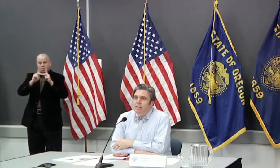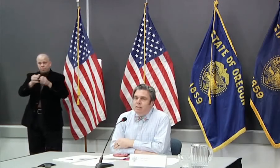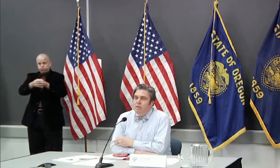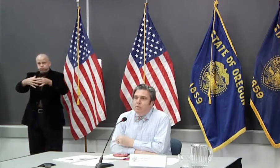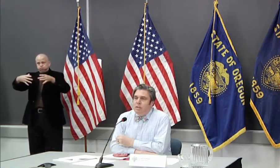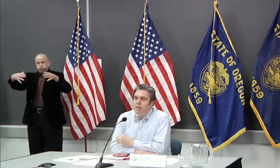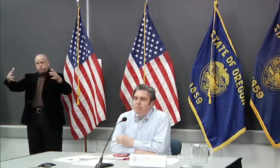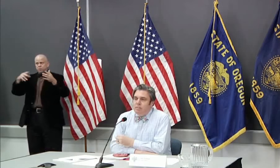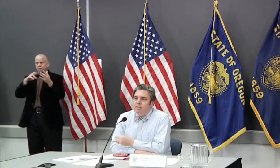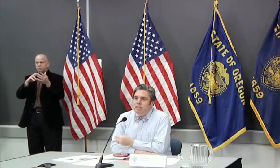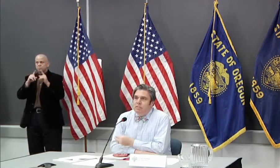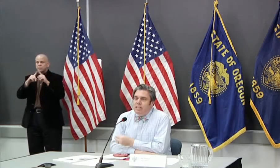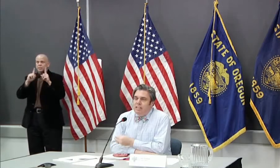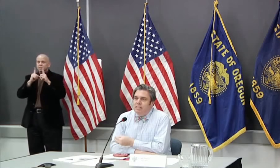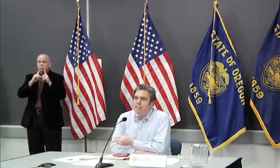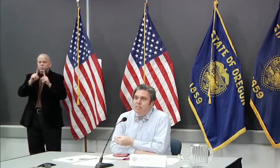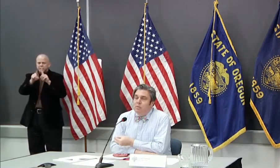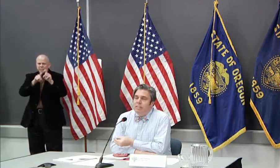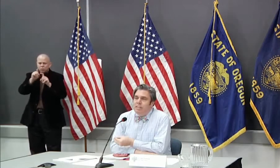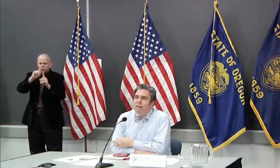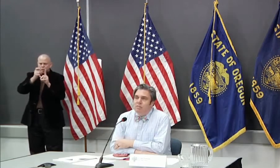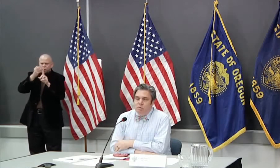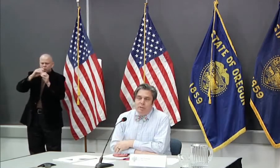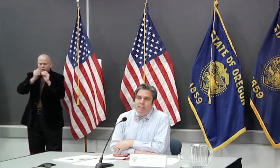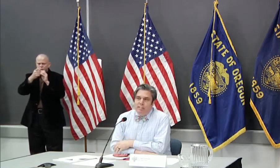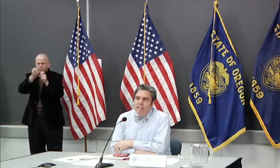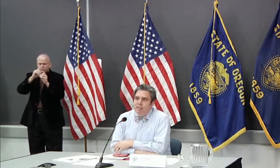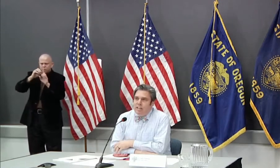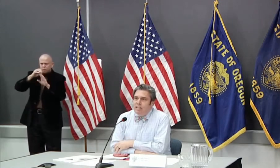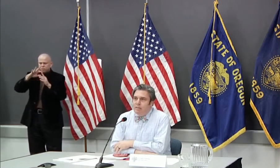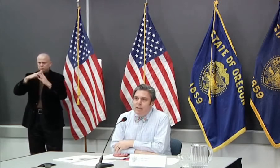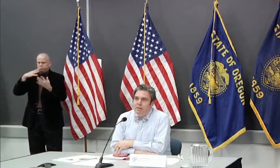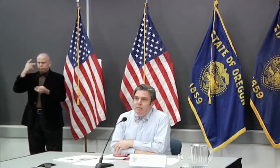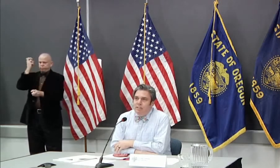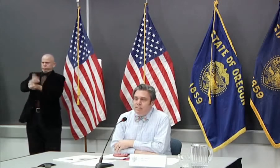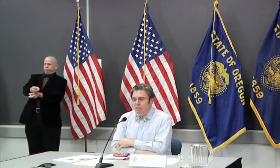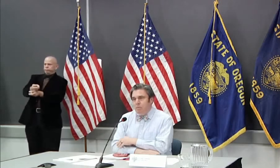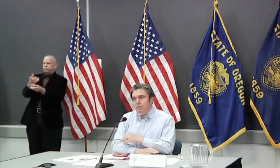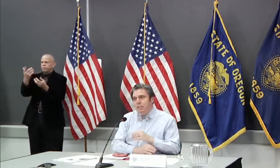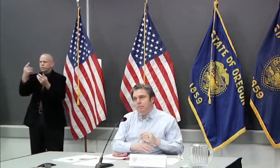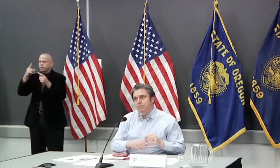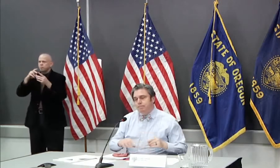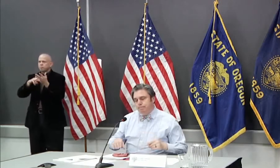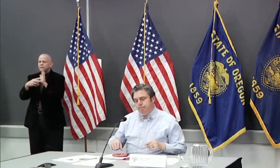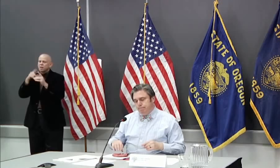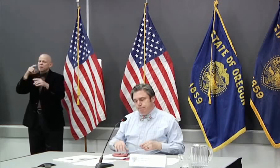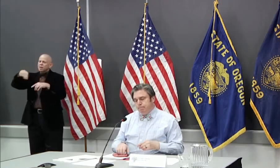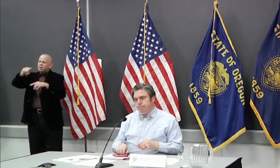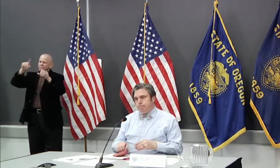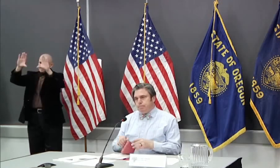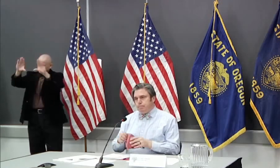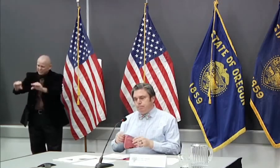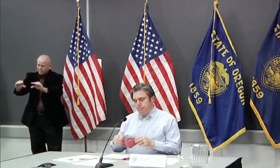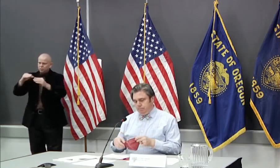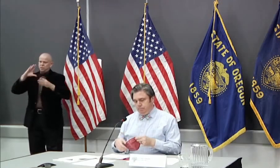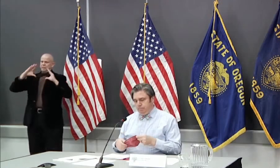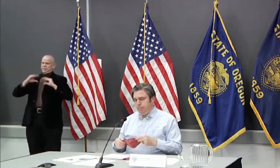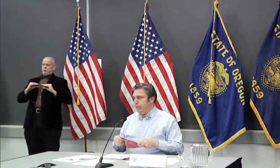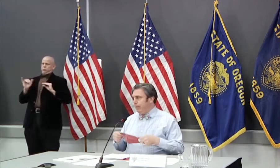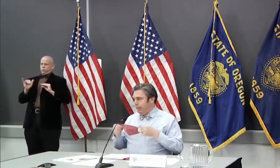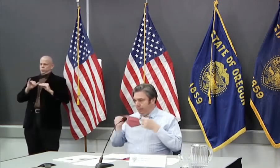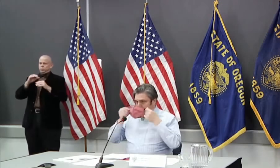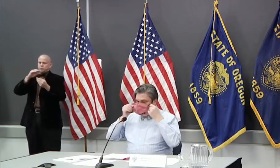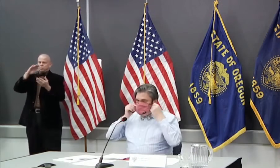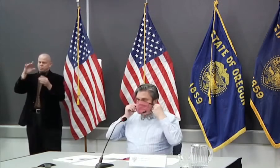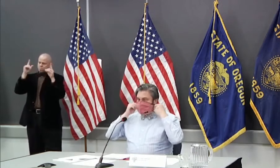leading to these increased cases. So we need everyone working together to get them down, as Governor Brown said. And in terms